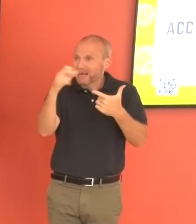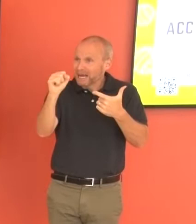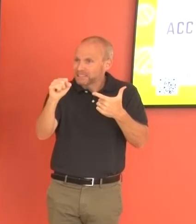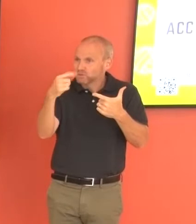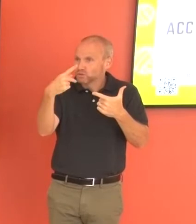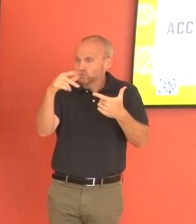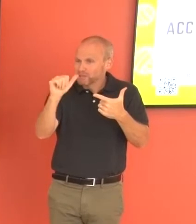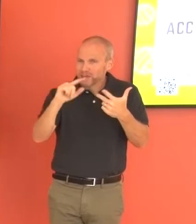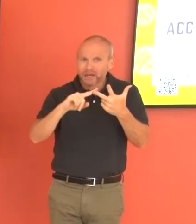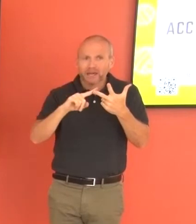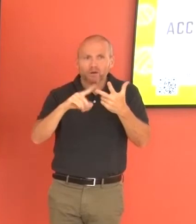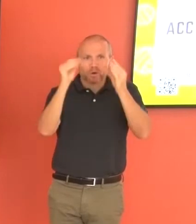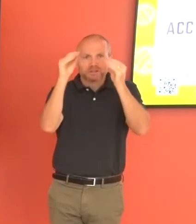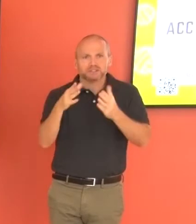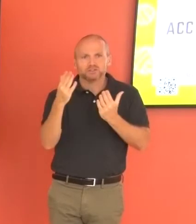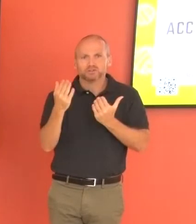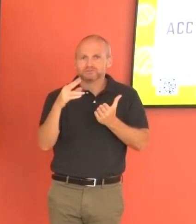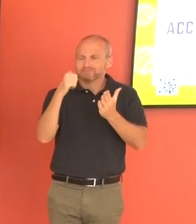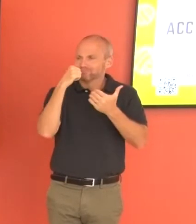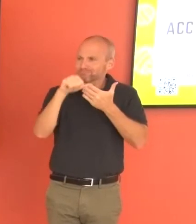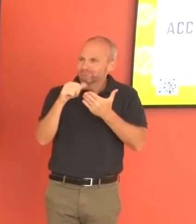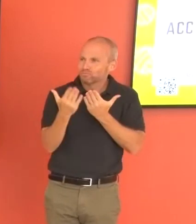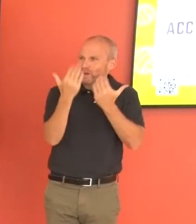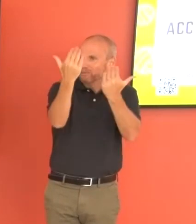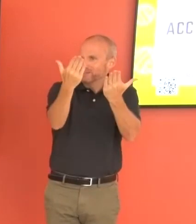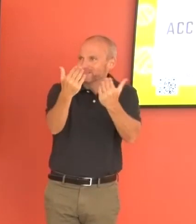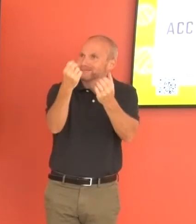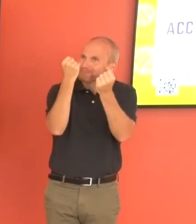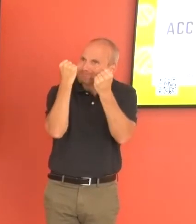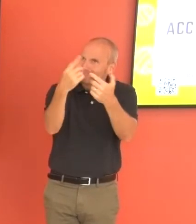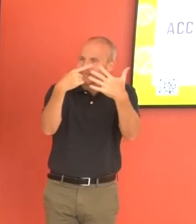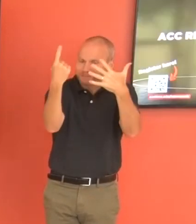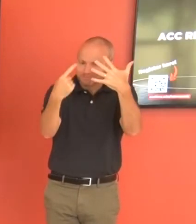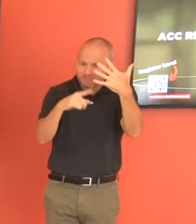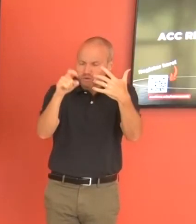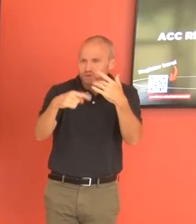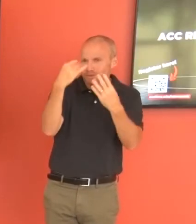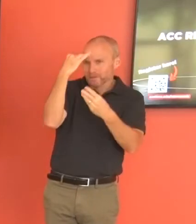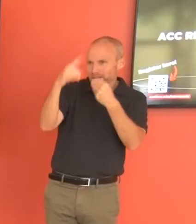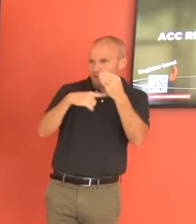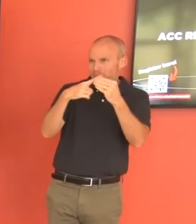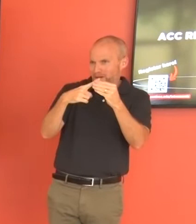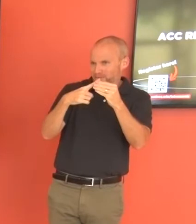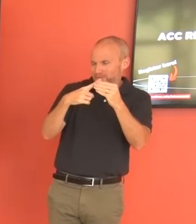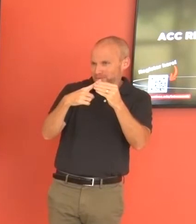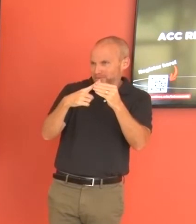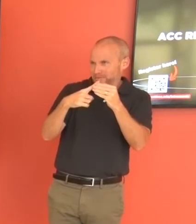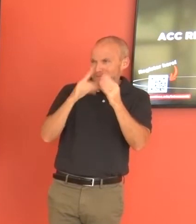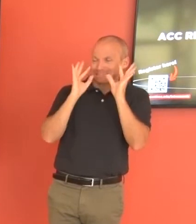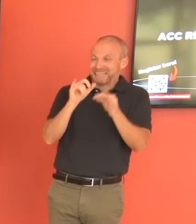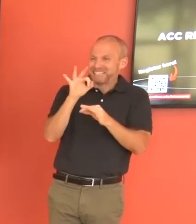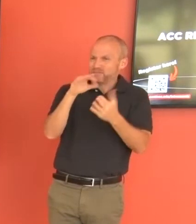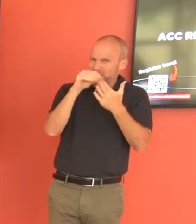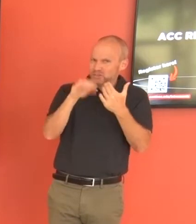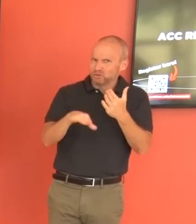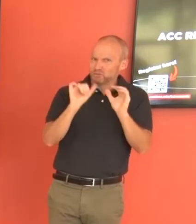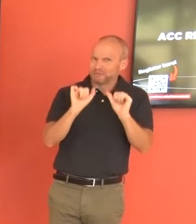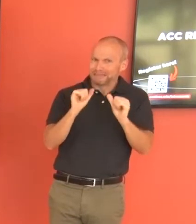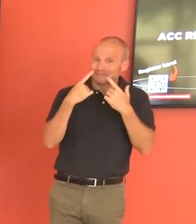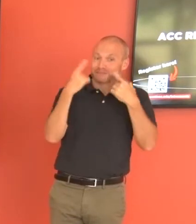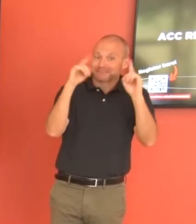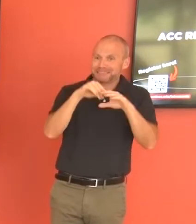are multiple factors that can be taken and should be taken into consideration, and not just a high-stakes test. And